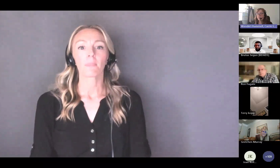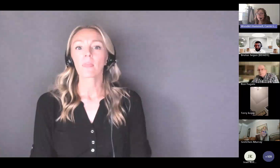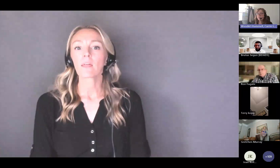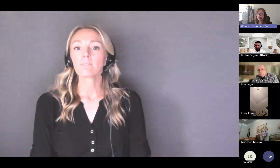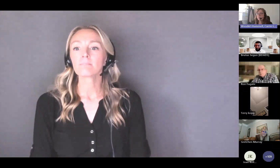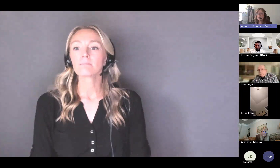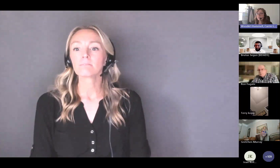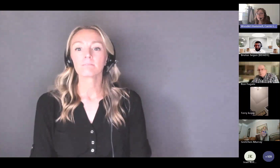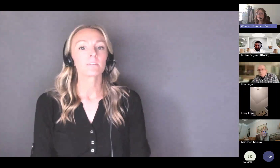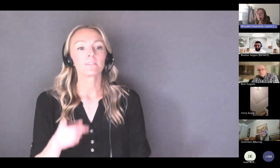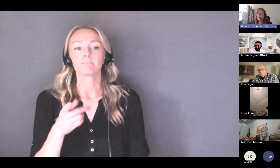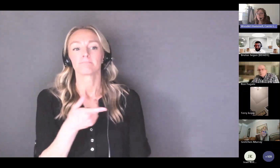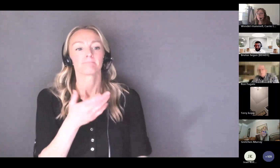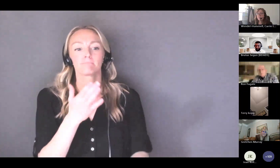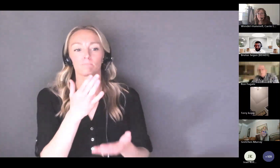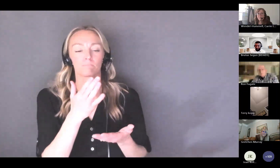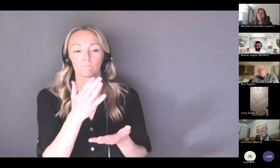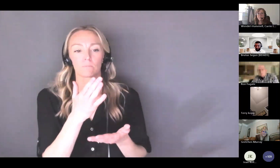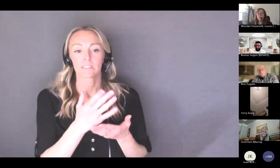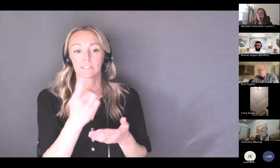that question, or someone with the state.